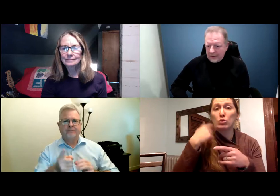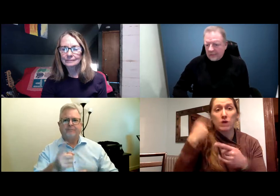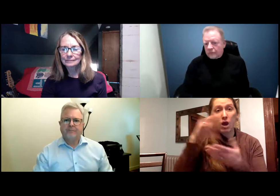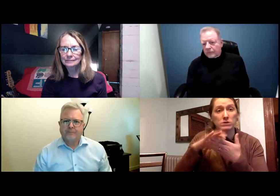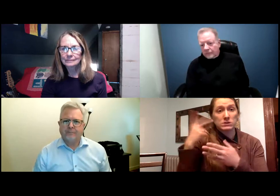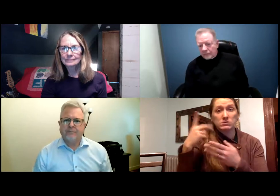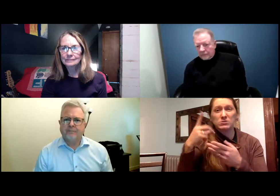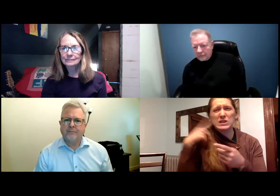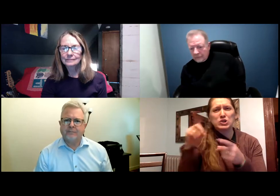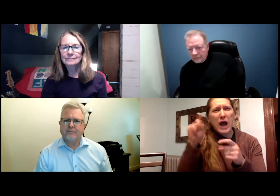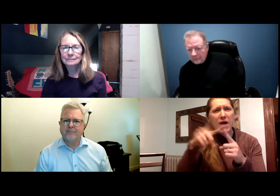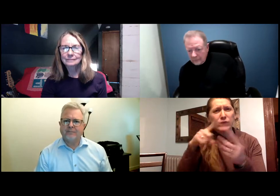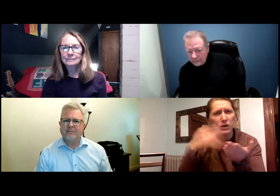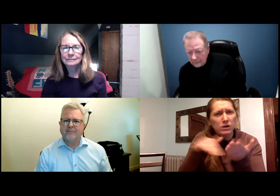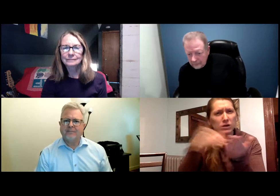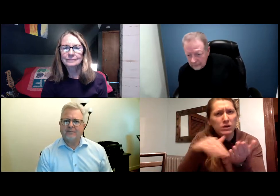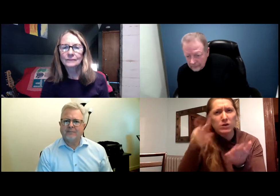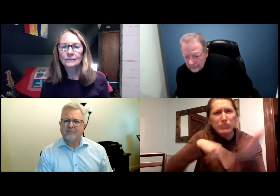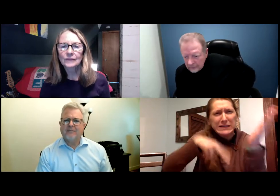understand.